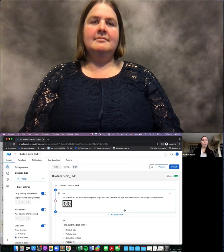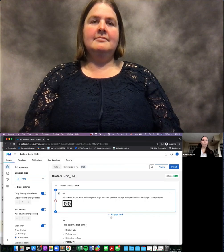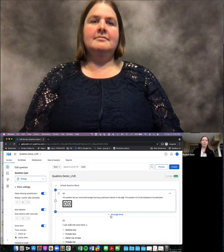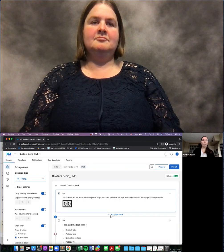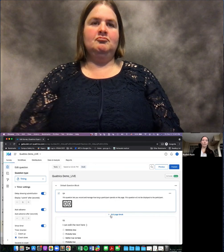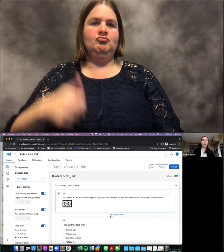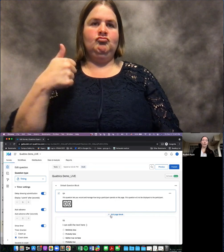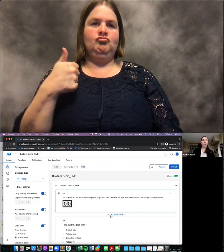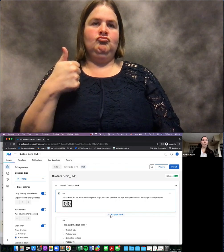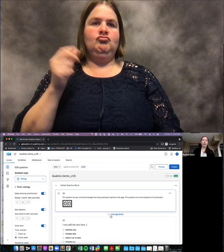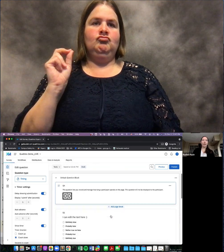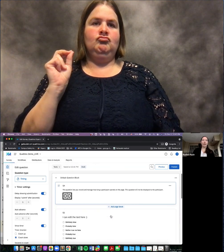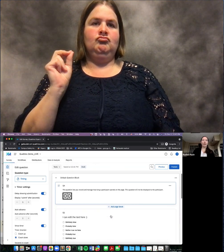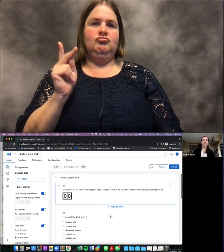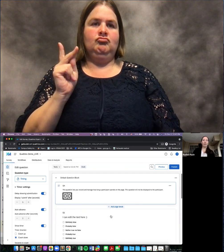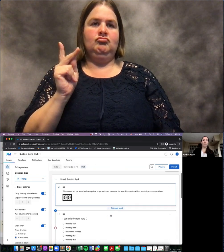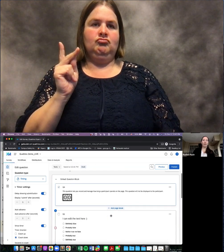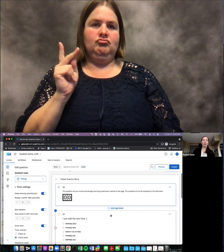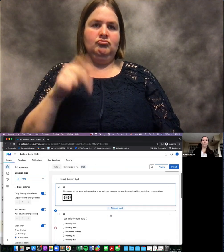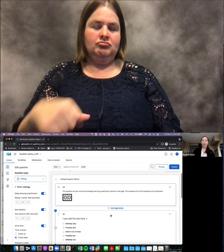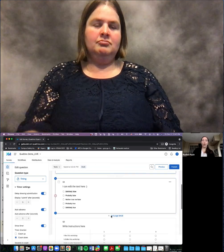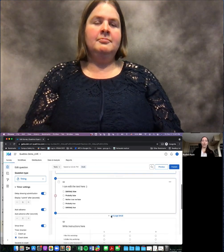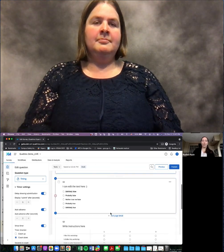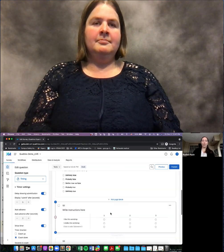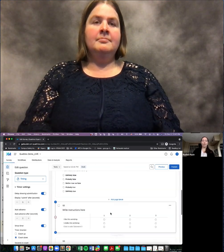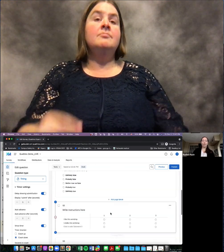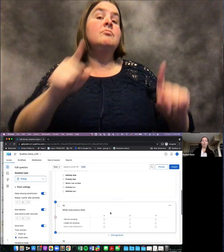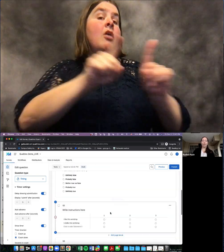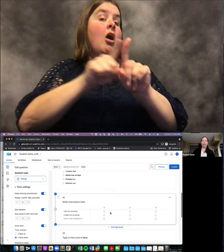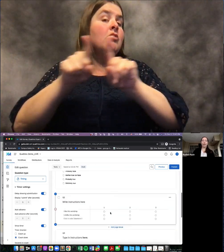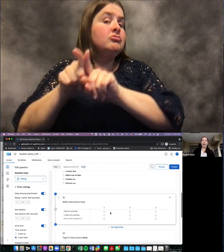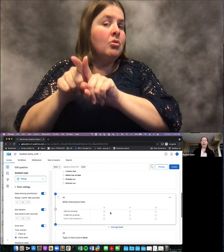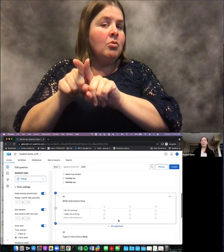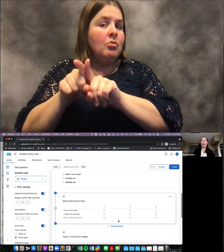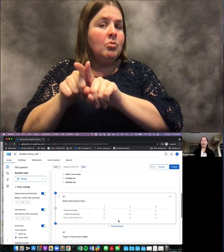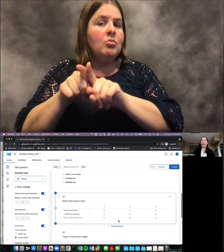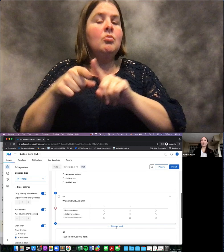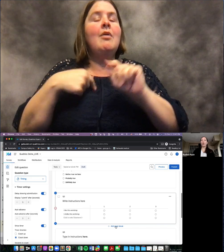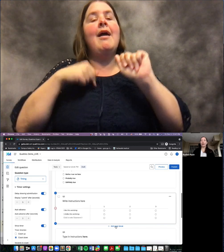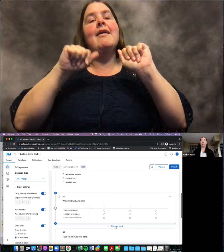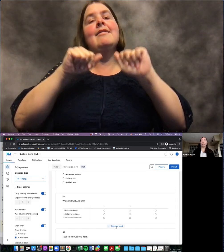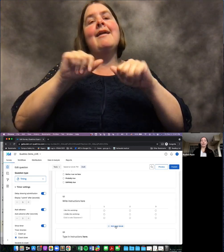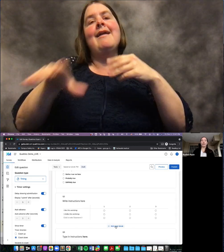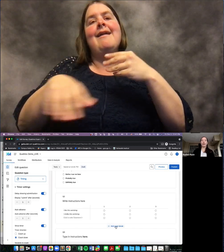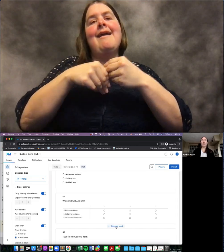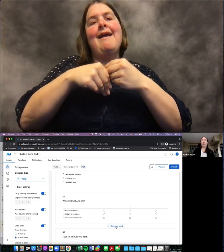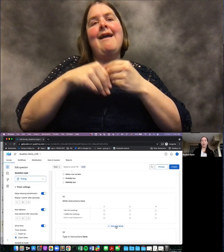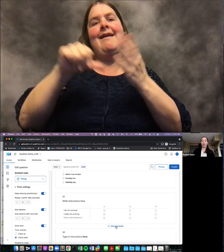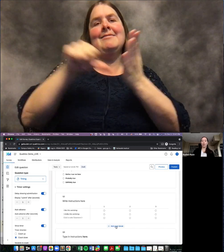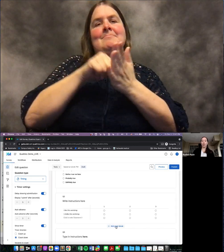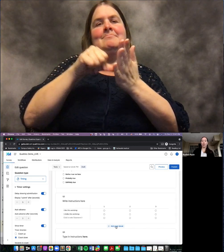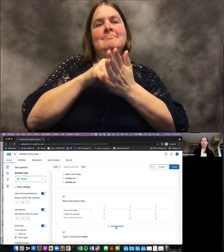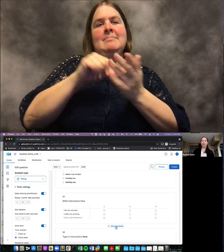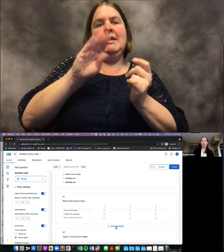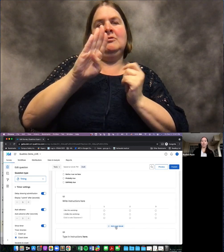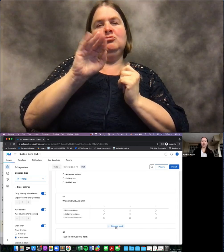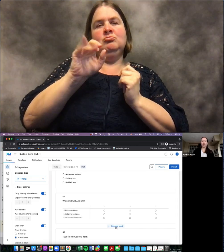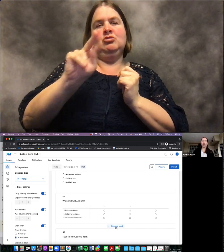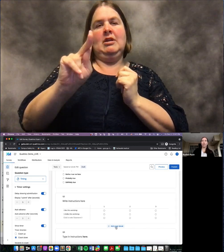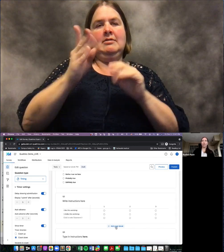Okay. I could also, for example, add a page break after question